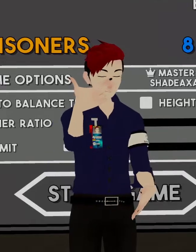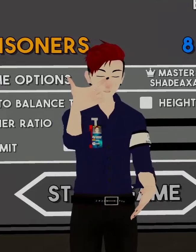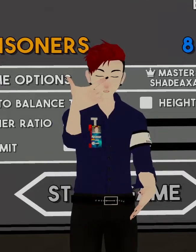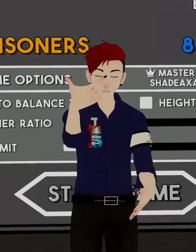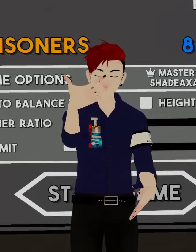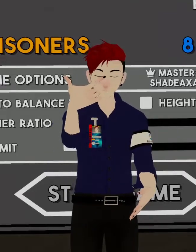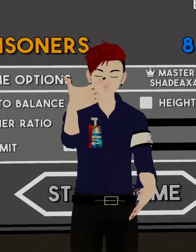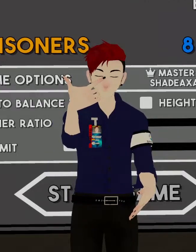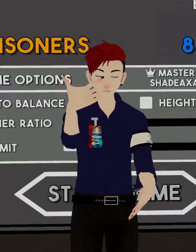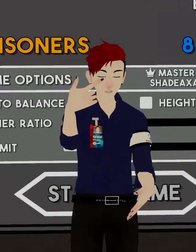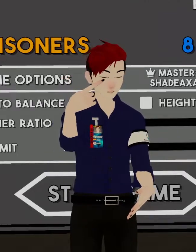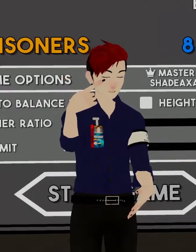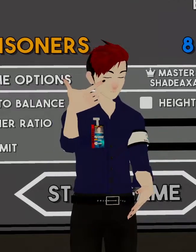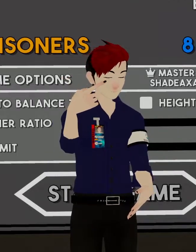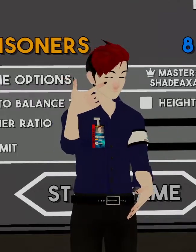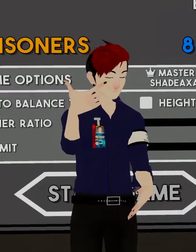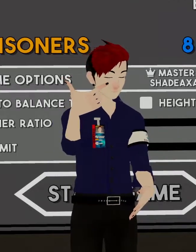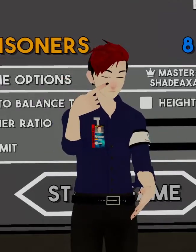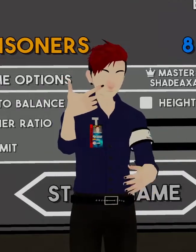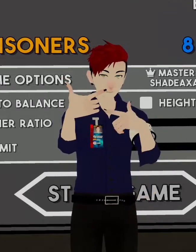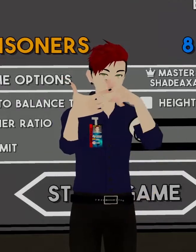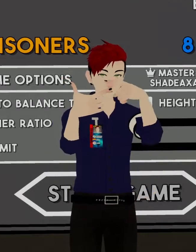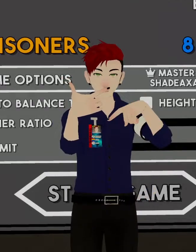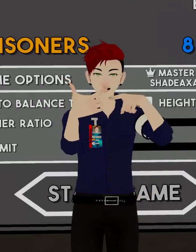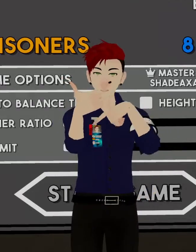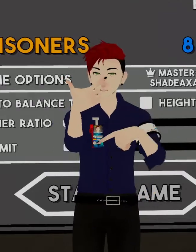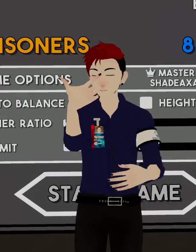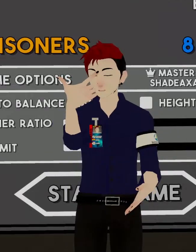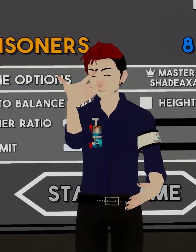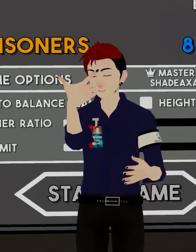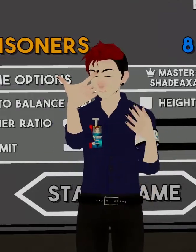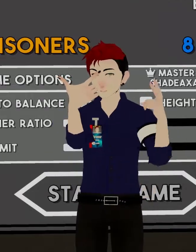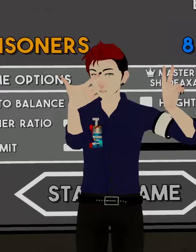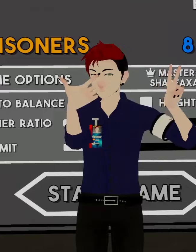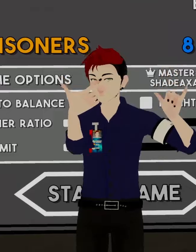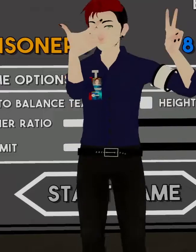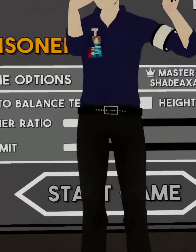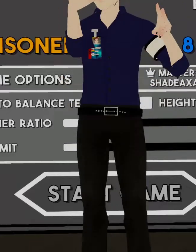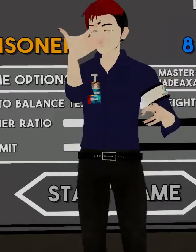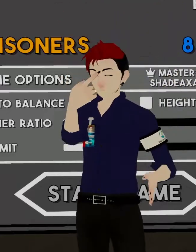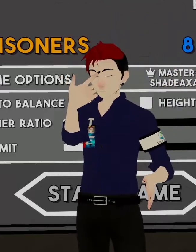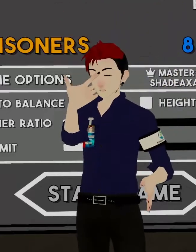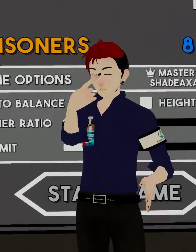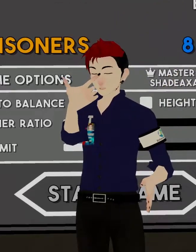So gun, basically you're making a finger gun and shooting it.